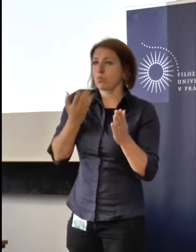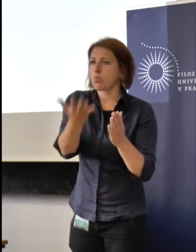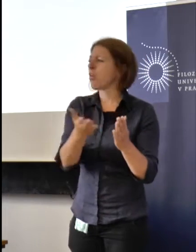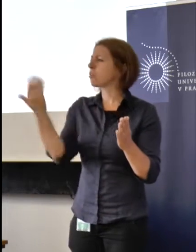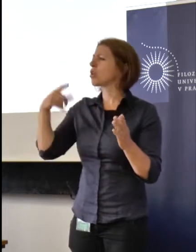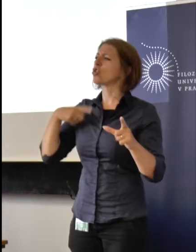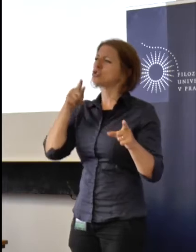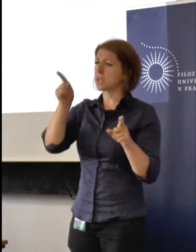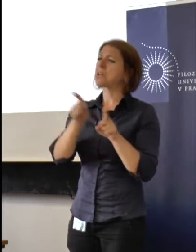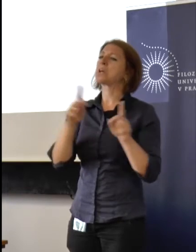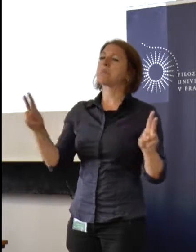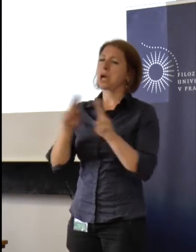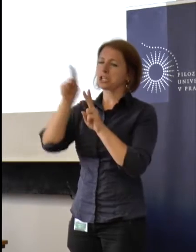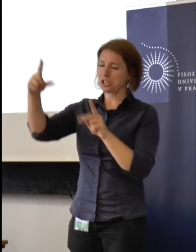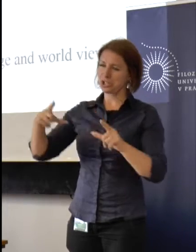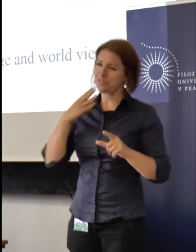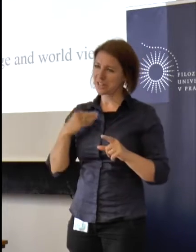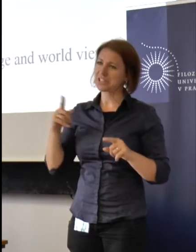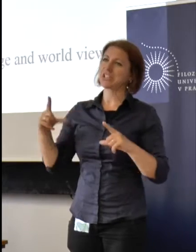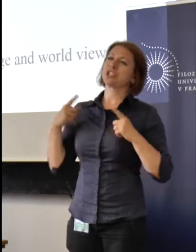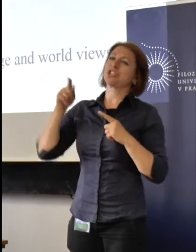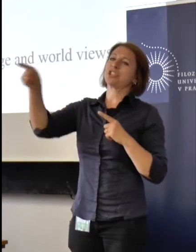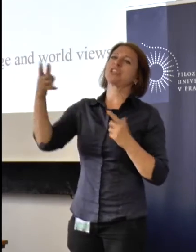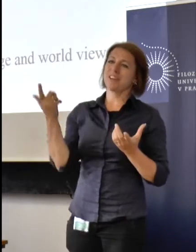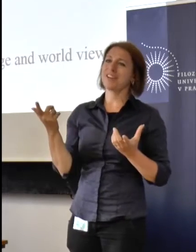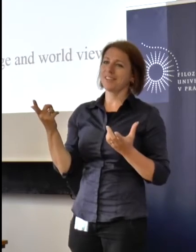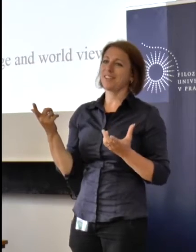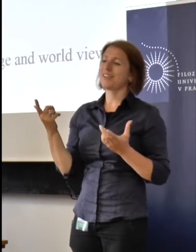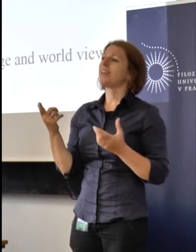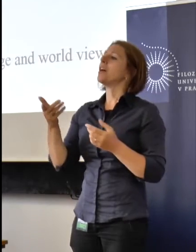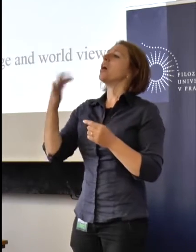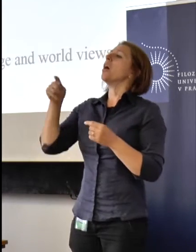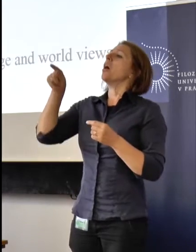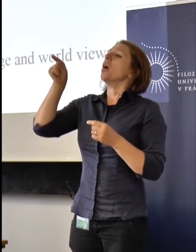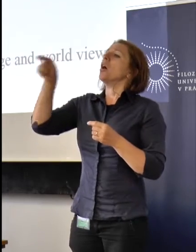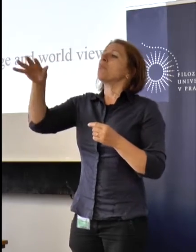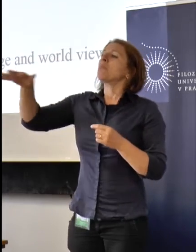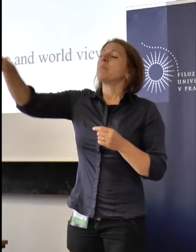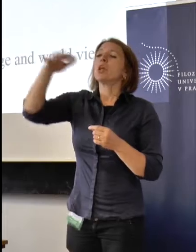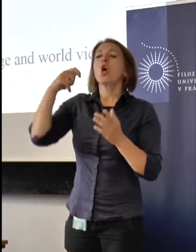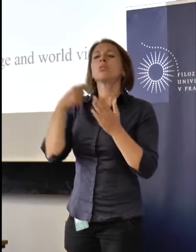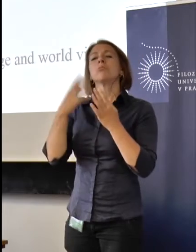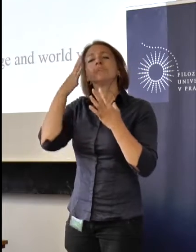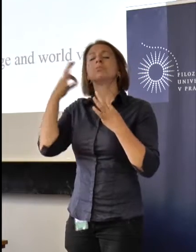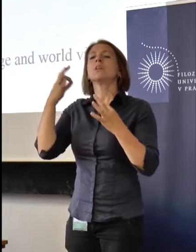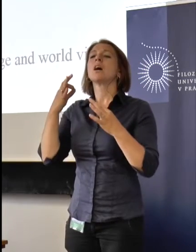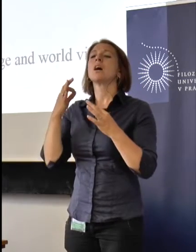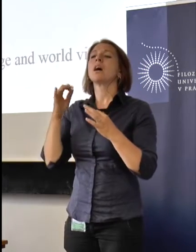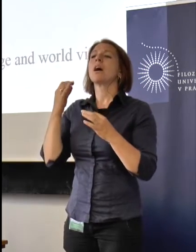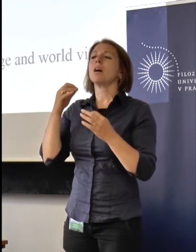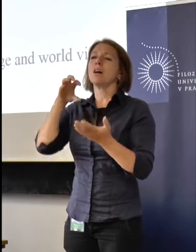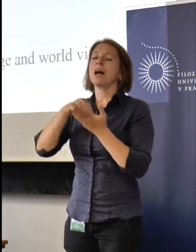on langue but on parole. So I'm focusing on something different, on the world views, and my talk will have